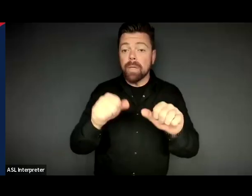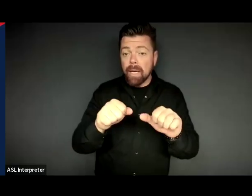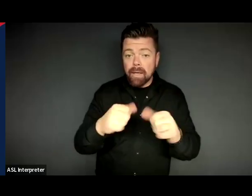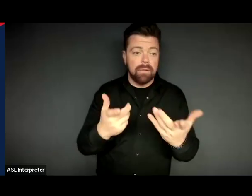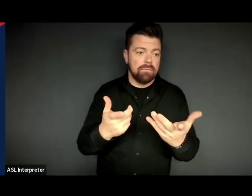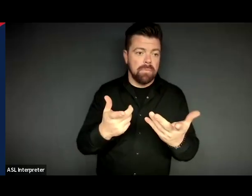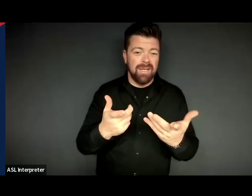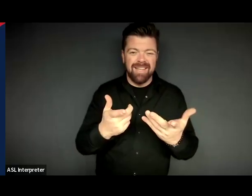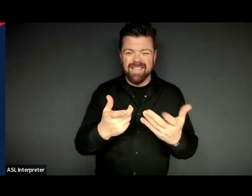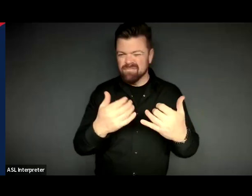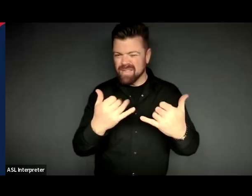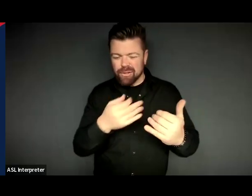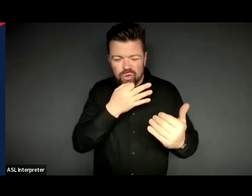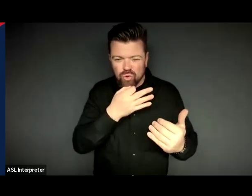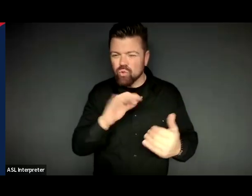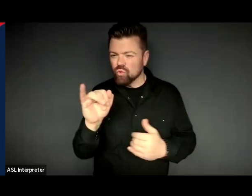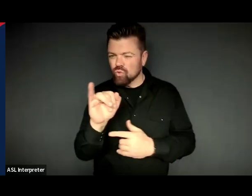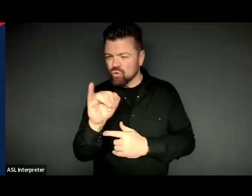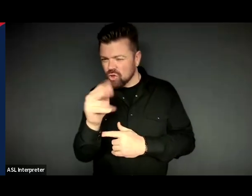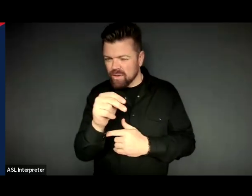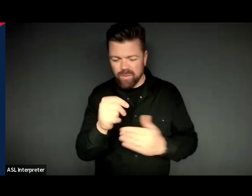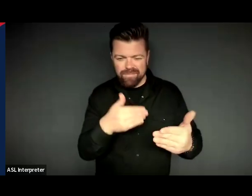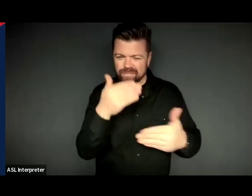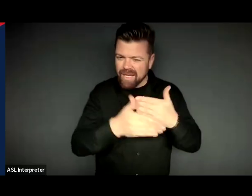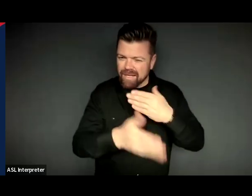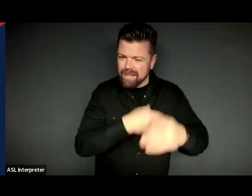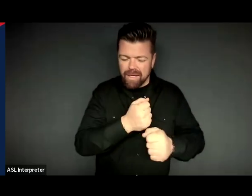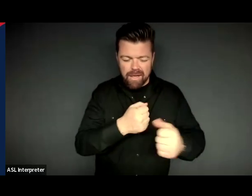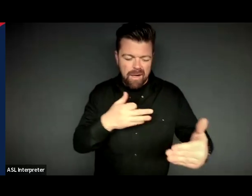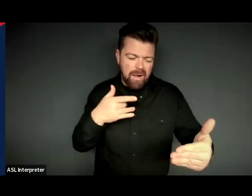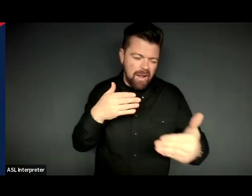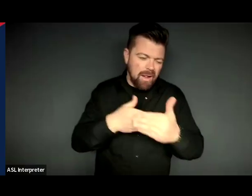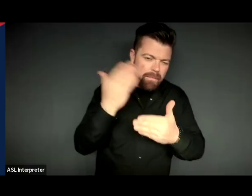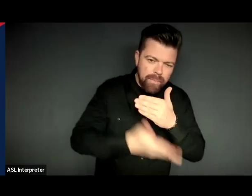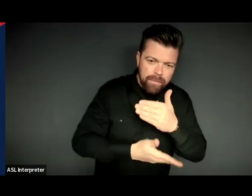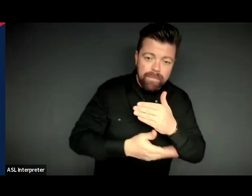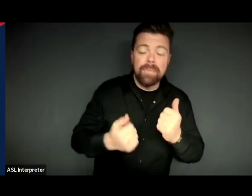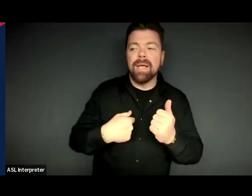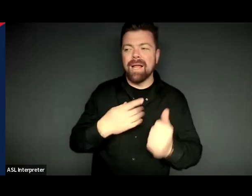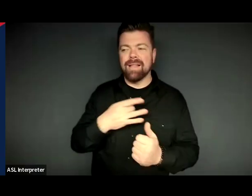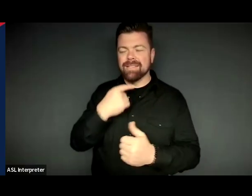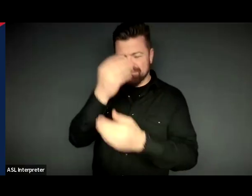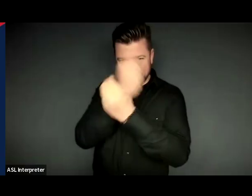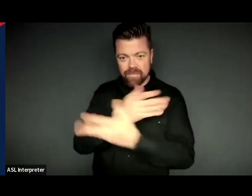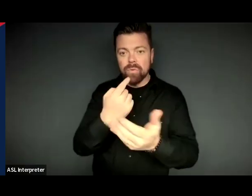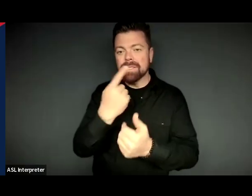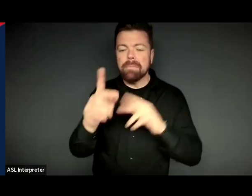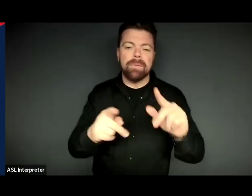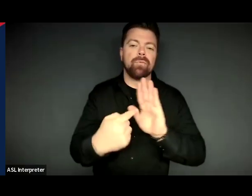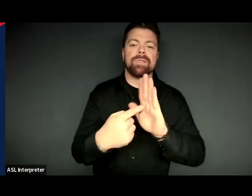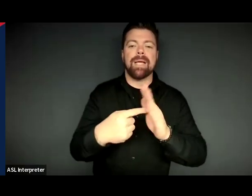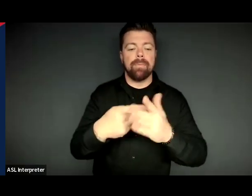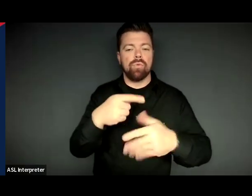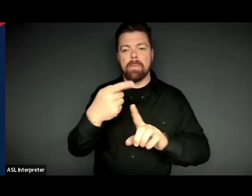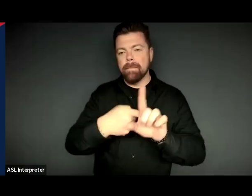of late now to try, but at the end of the year, I always like to tell people, like in September, and I've